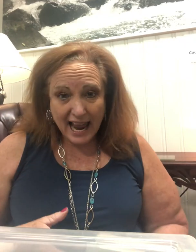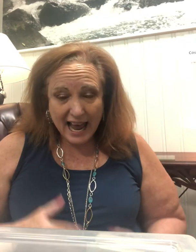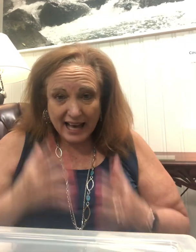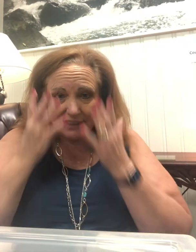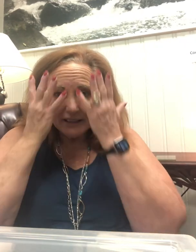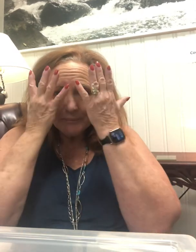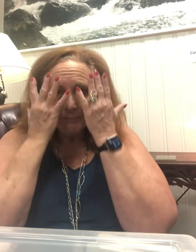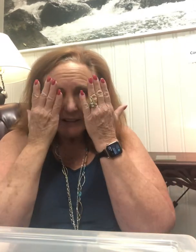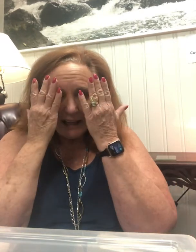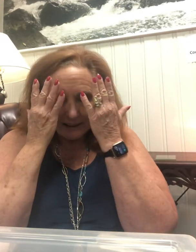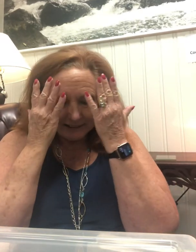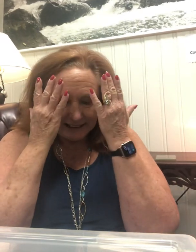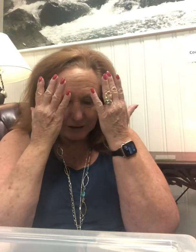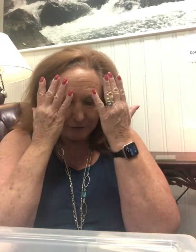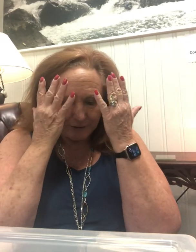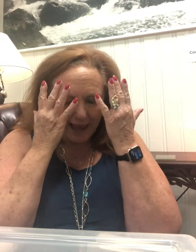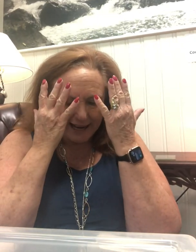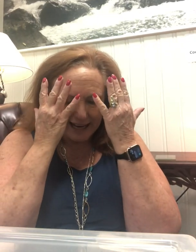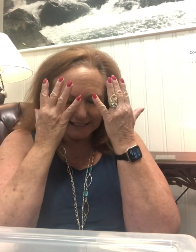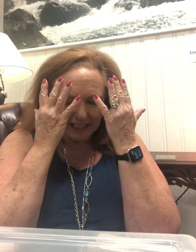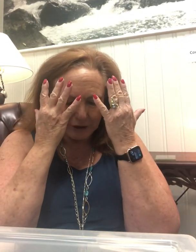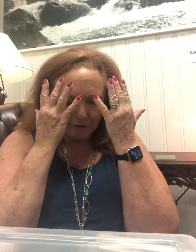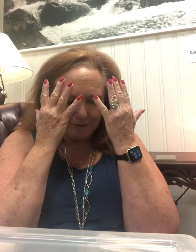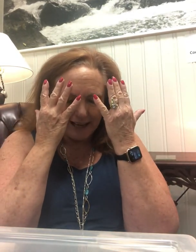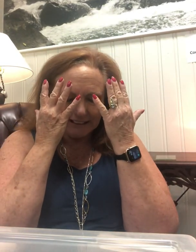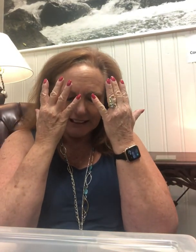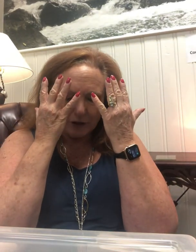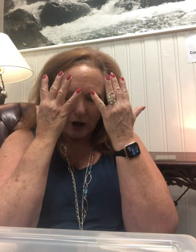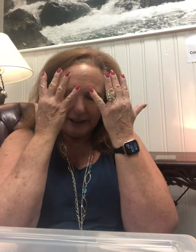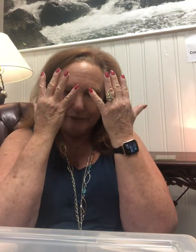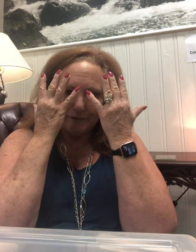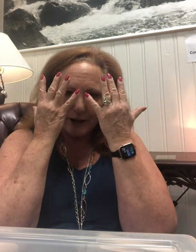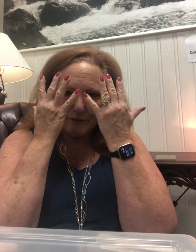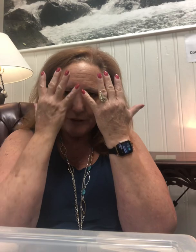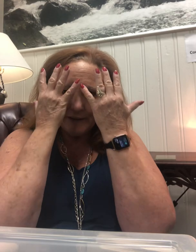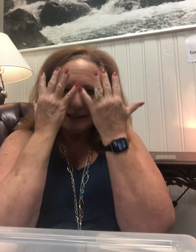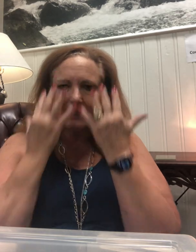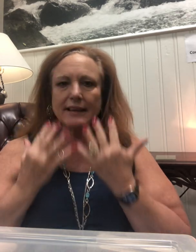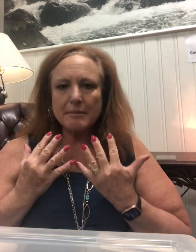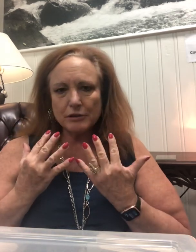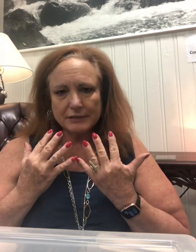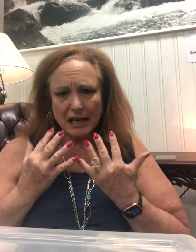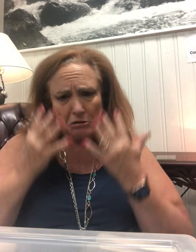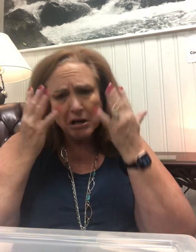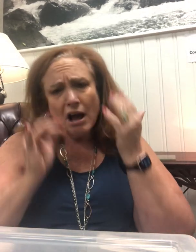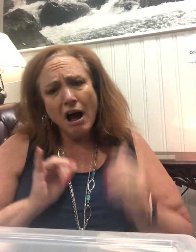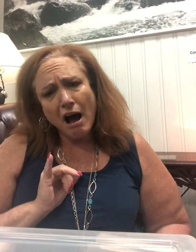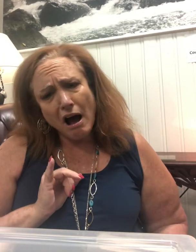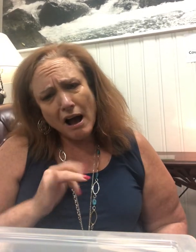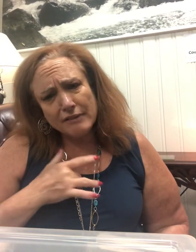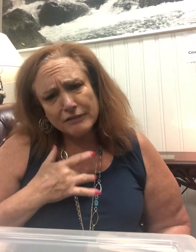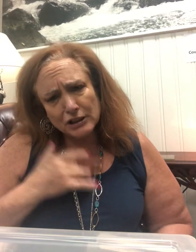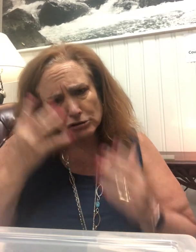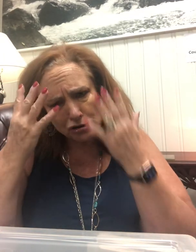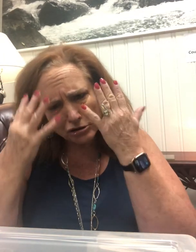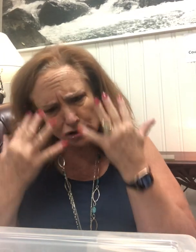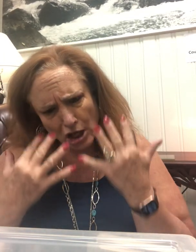sad. These are flat hands at your face. They're in front of your face and they move down. I feel sad.